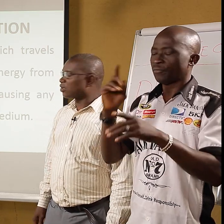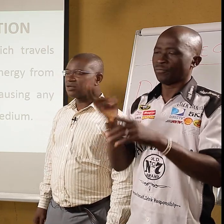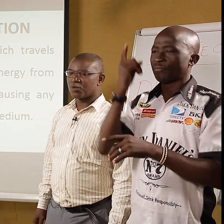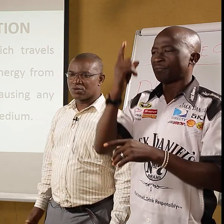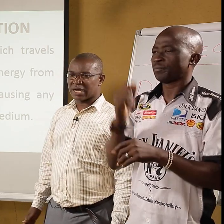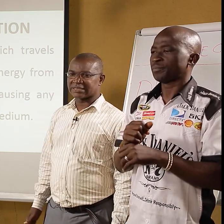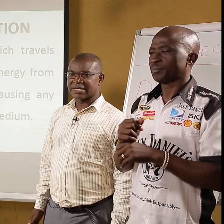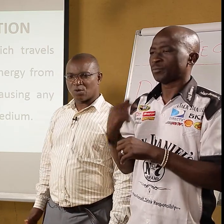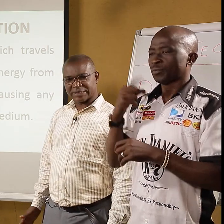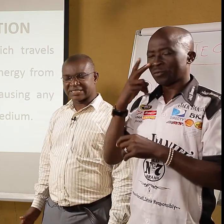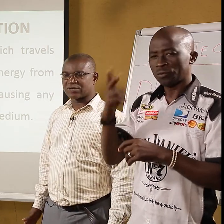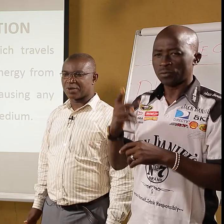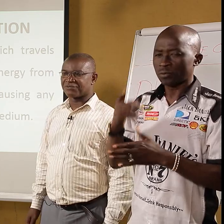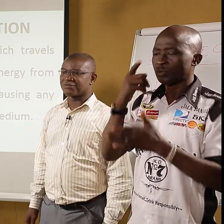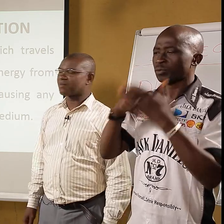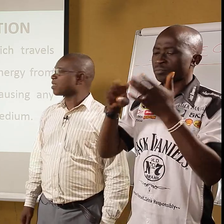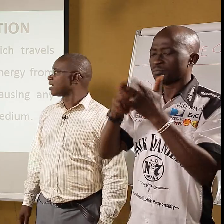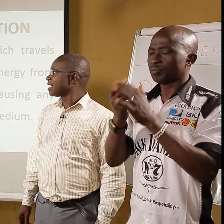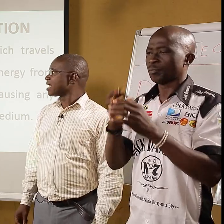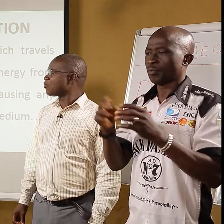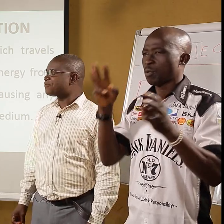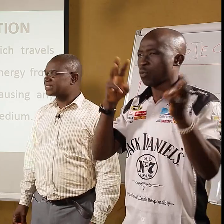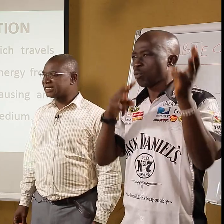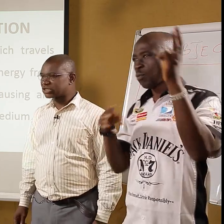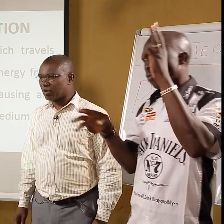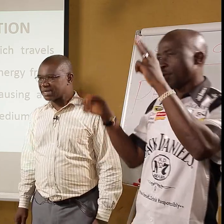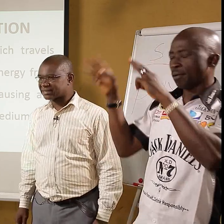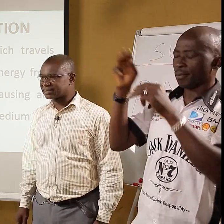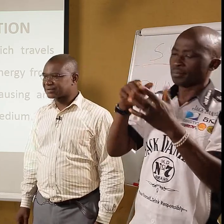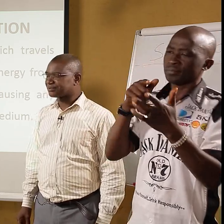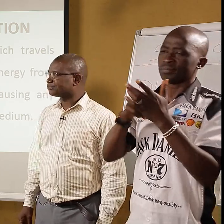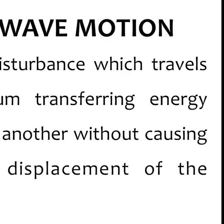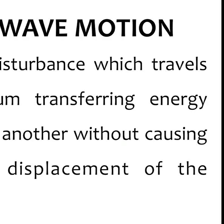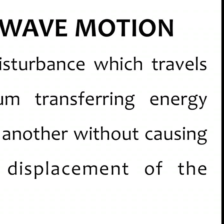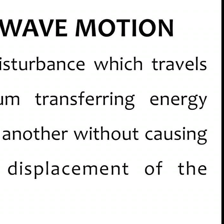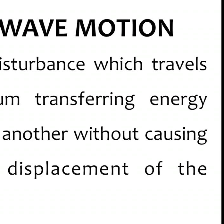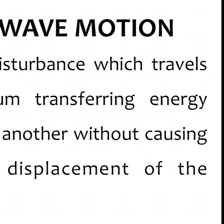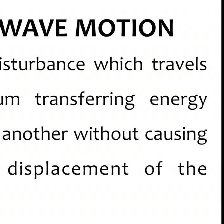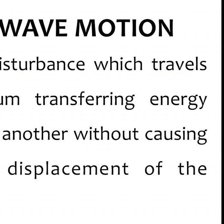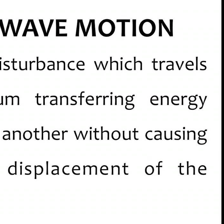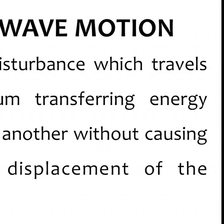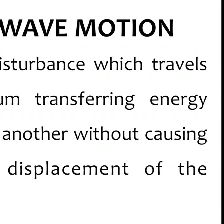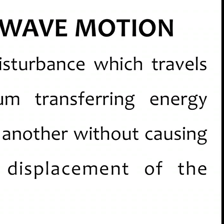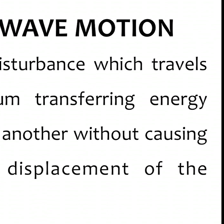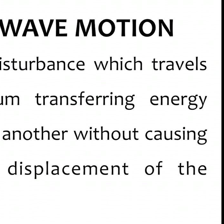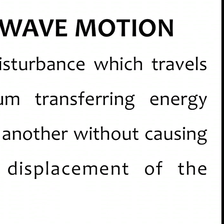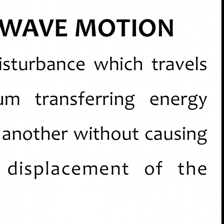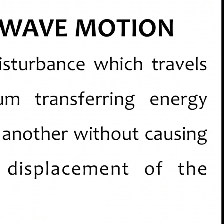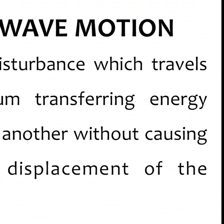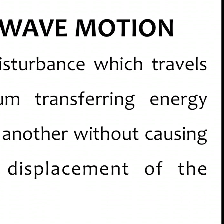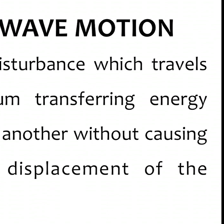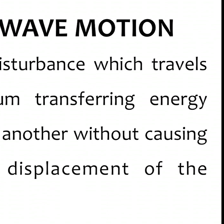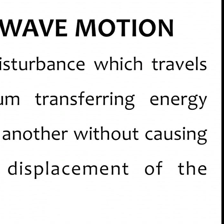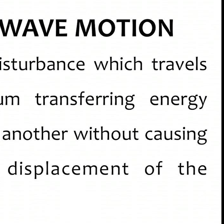wave motion, we look at what is a wave. A wave is a disturbance that